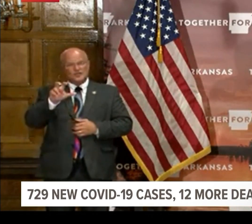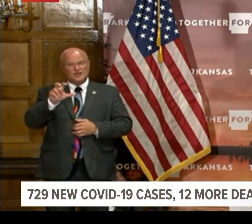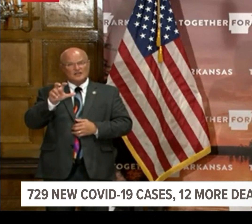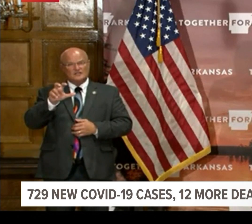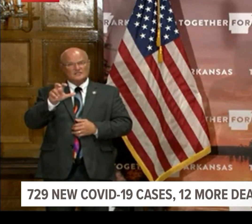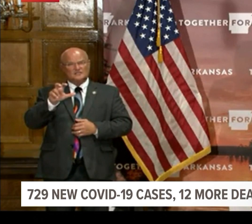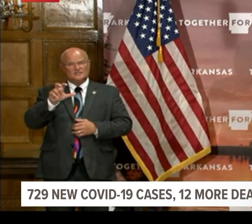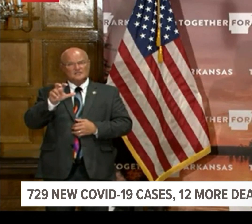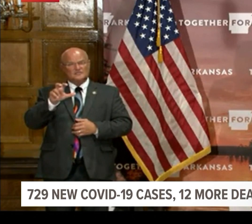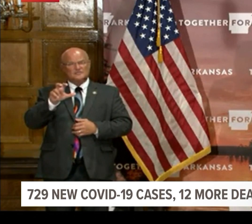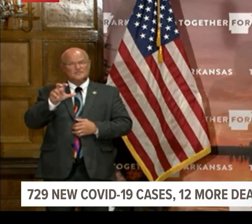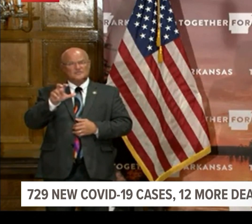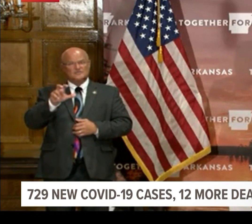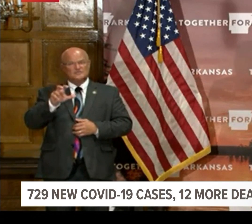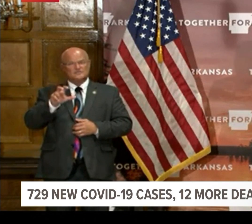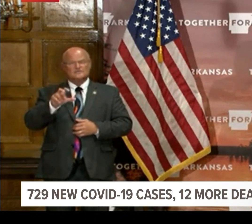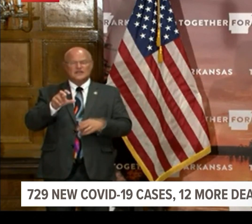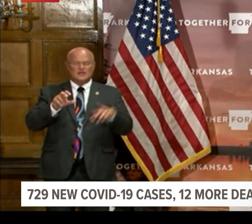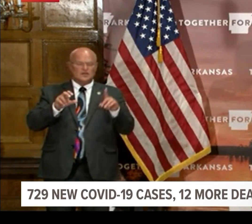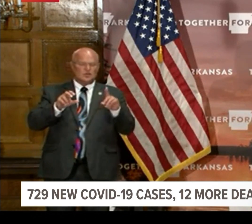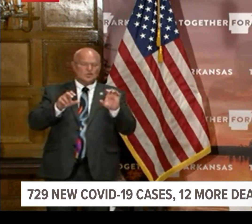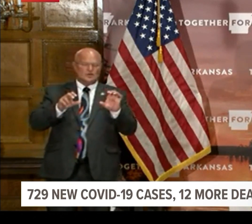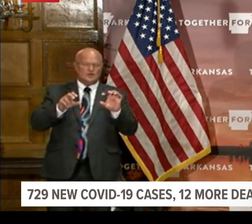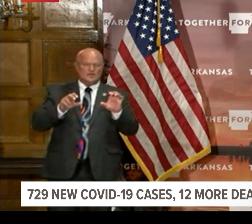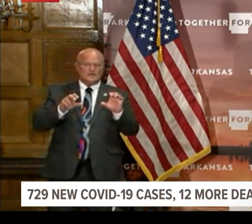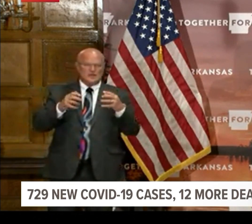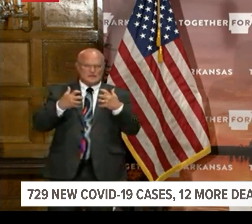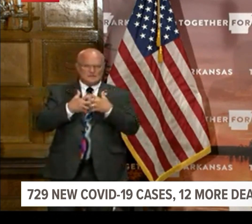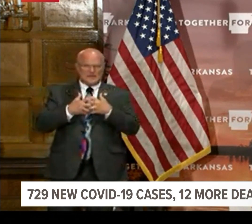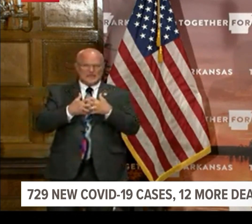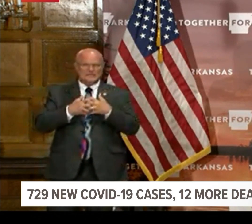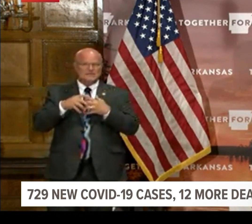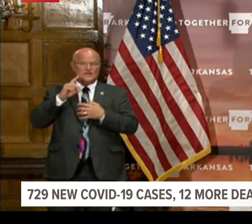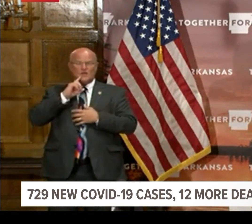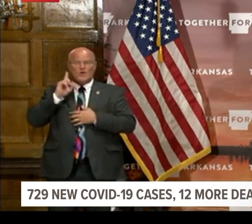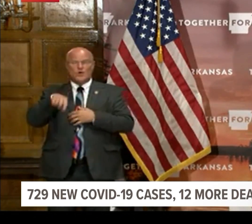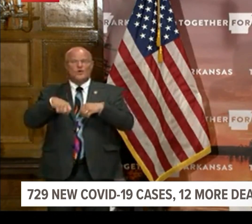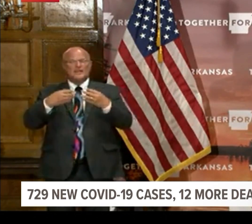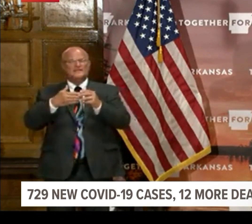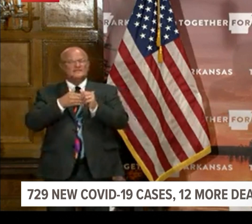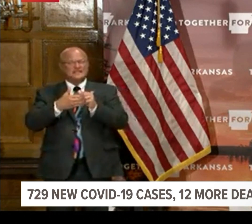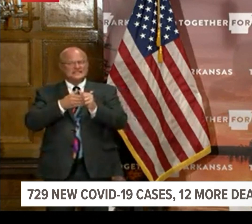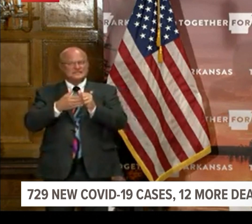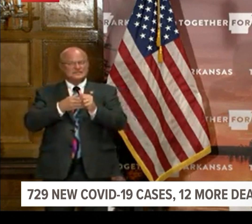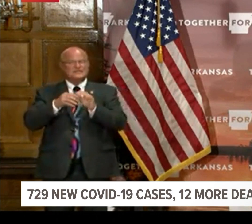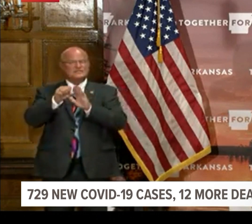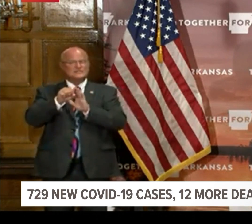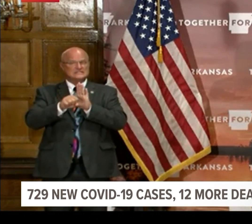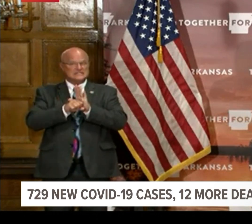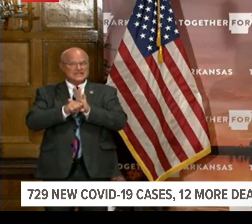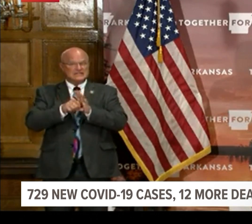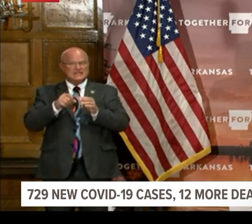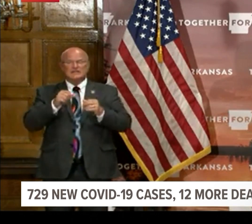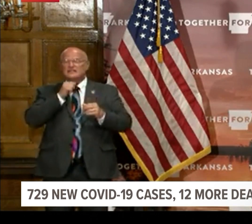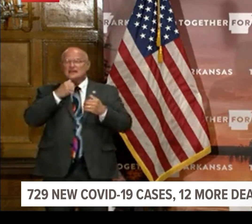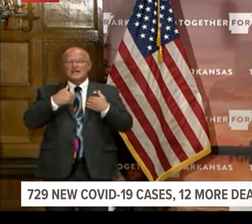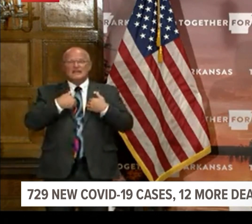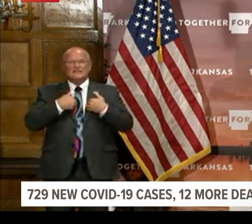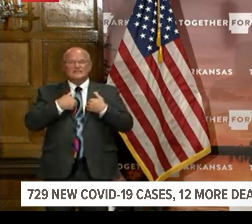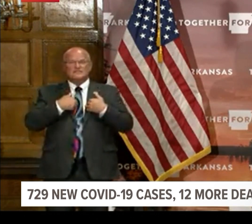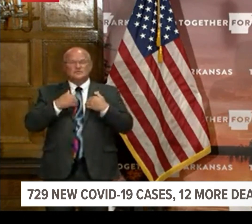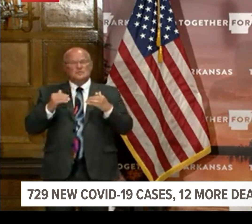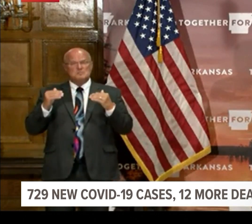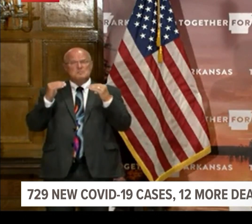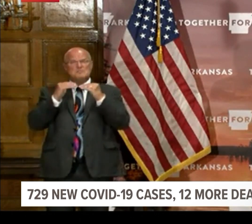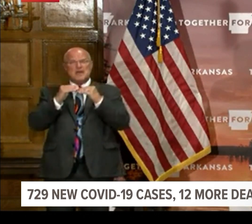$300, the 100 would be considered a match. The executive order gave some flexibility to the states, so rather than having to